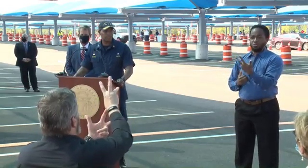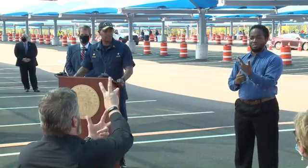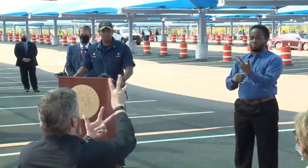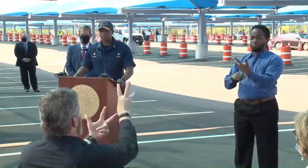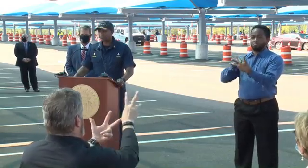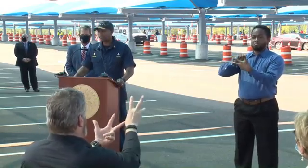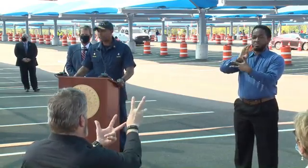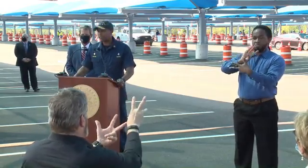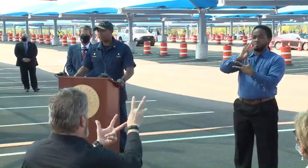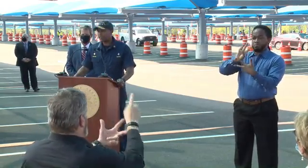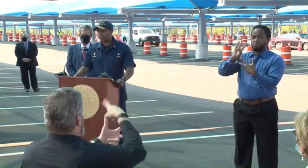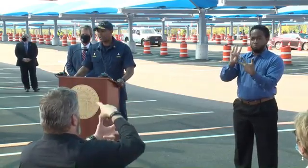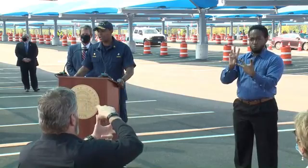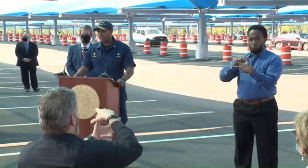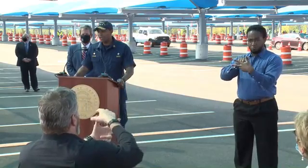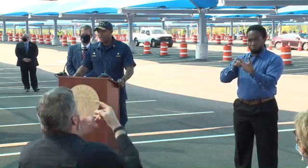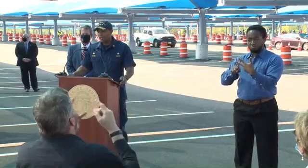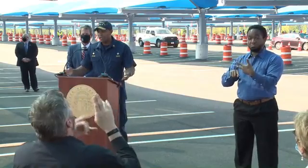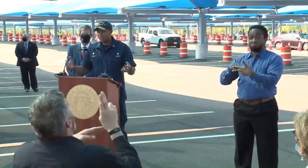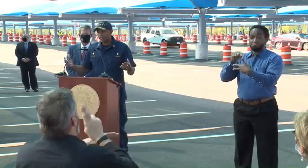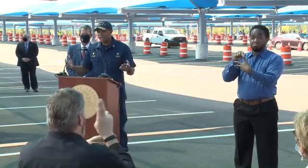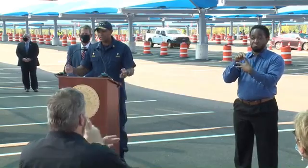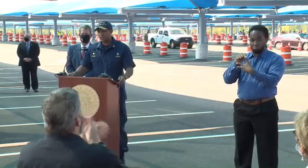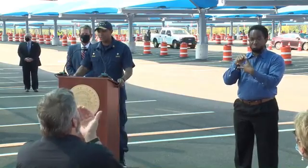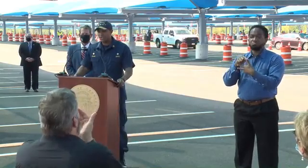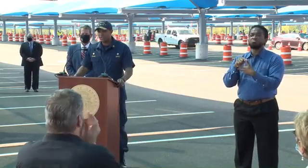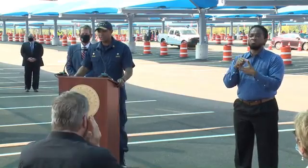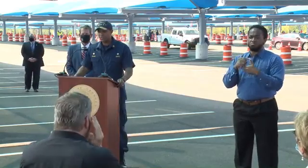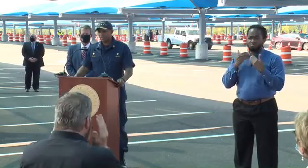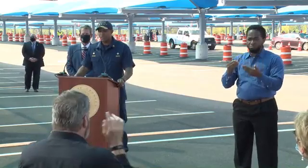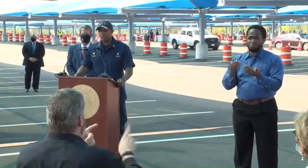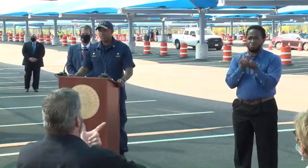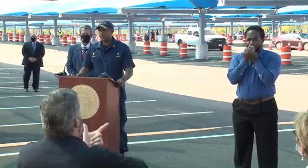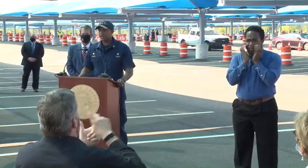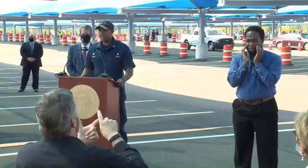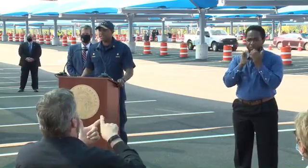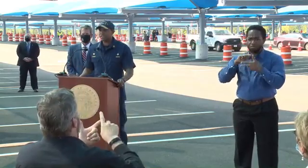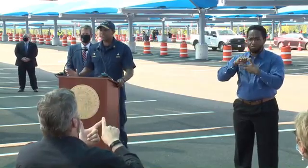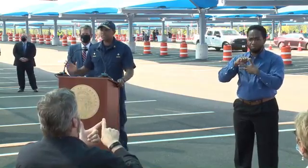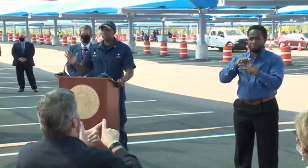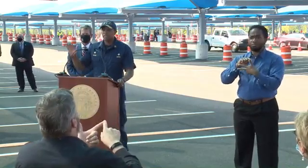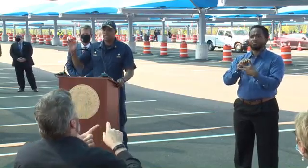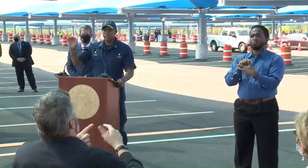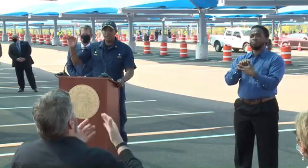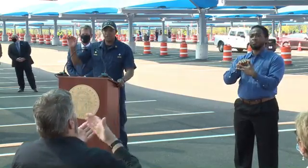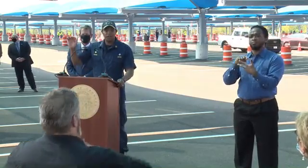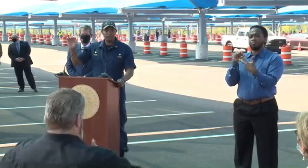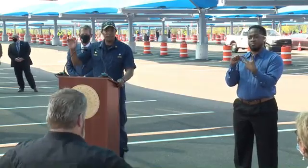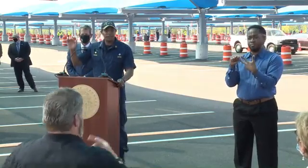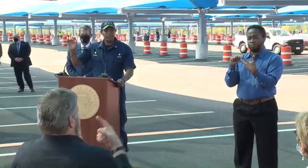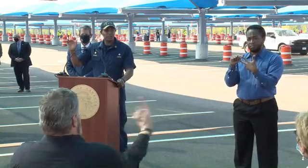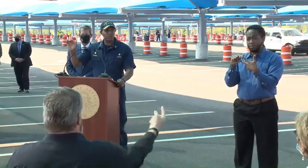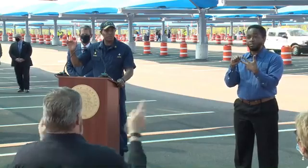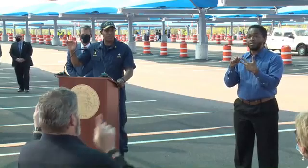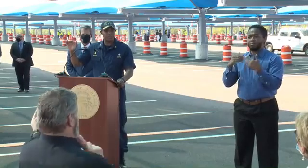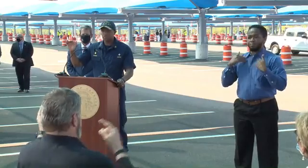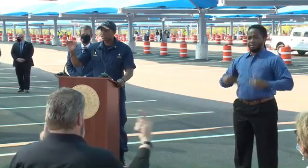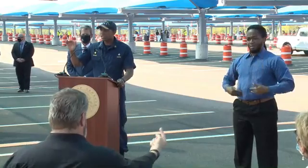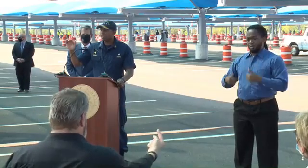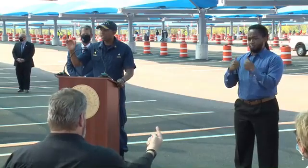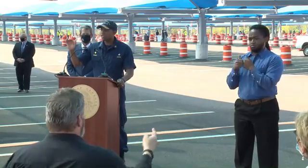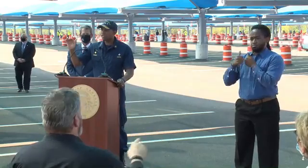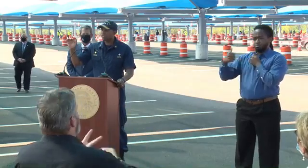watch your distance. And in the last several weeks, we saw cases level off here in